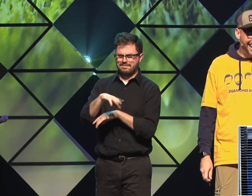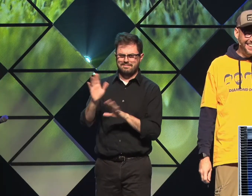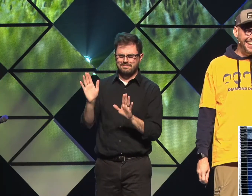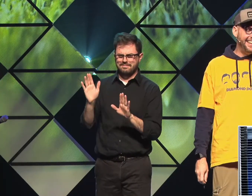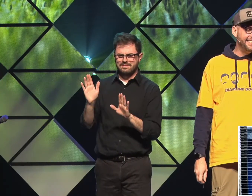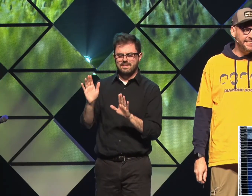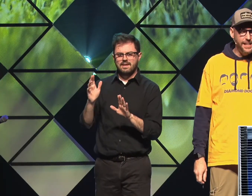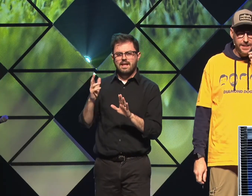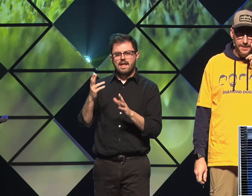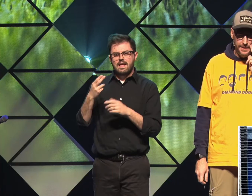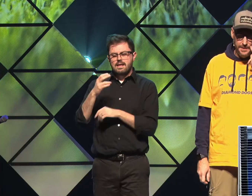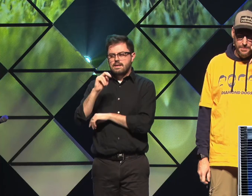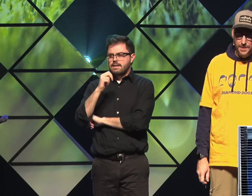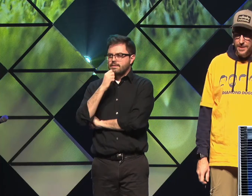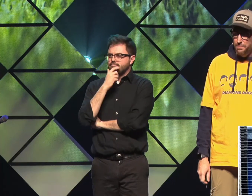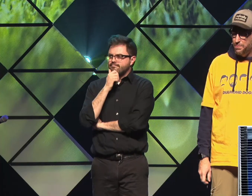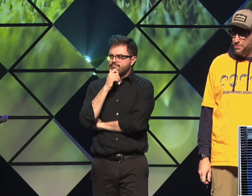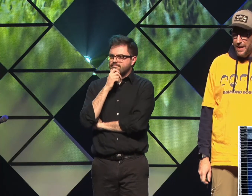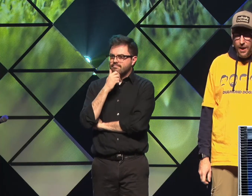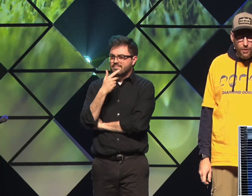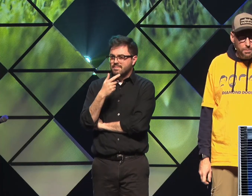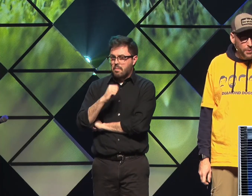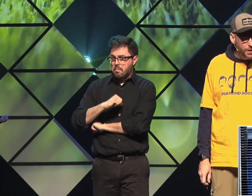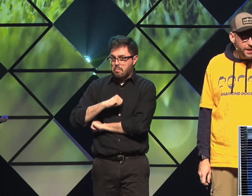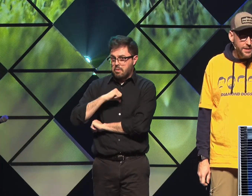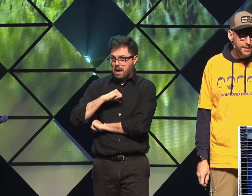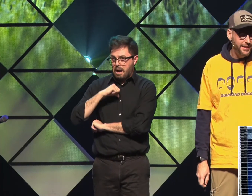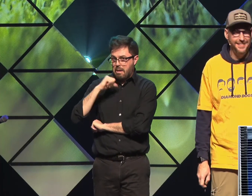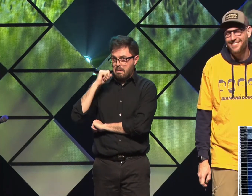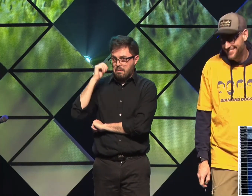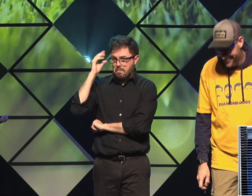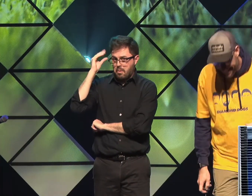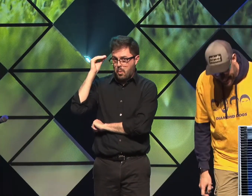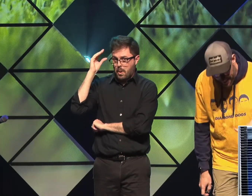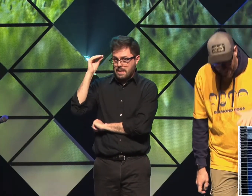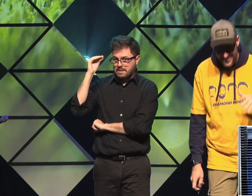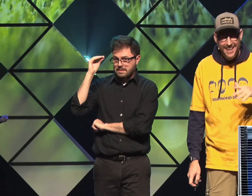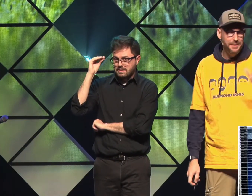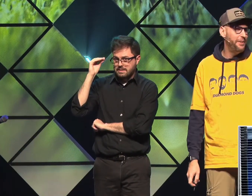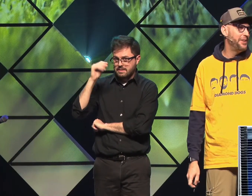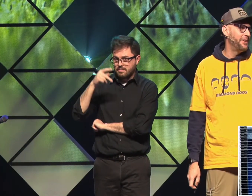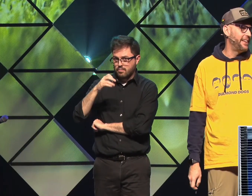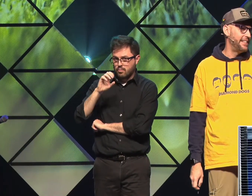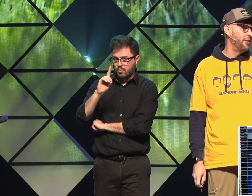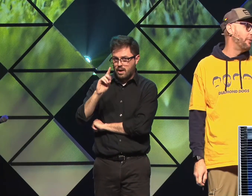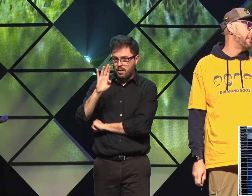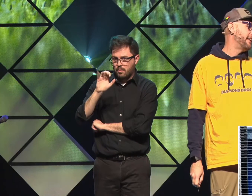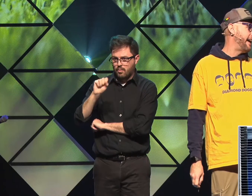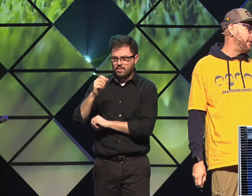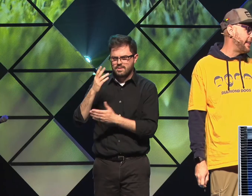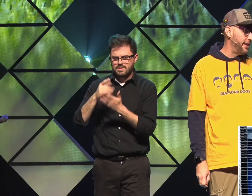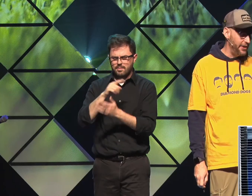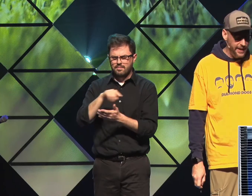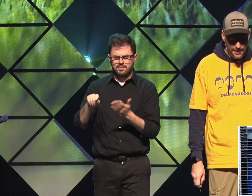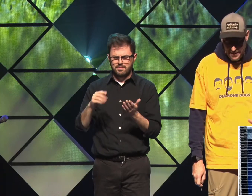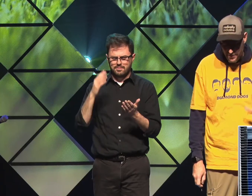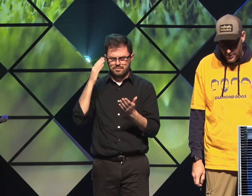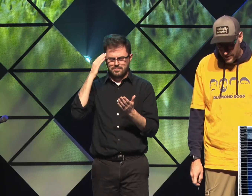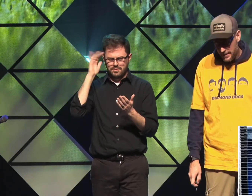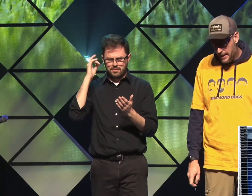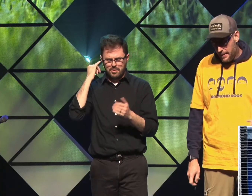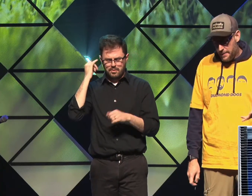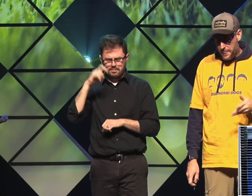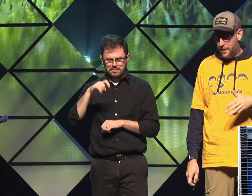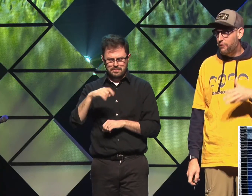And then Higgins is like, the Proud Boys? And Some of you are like, don't know whether to laugh at that or not. You